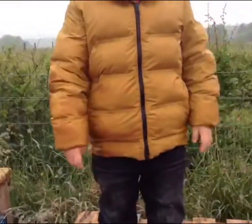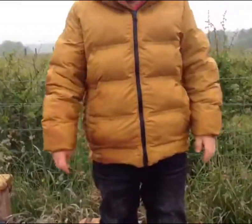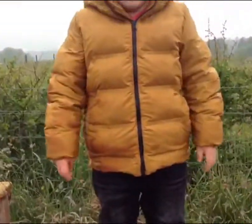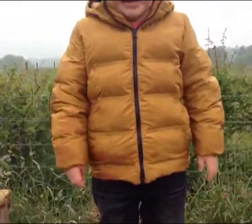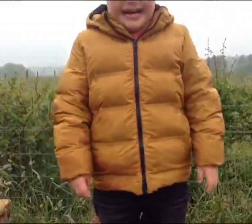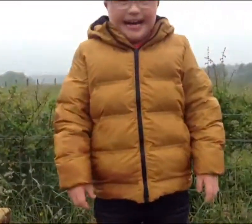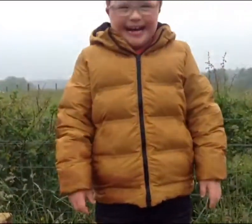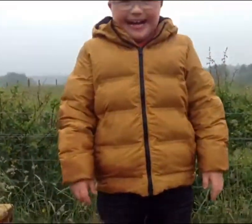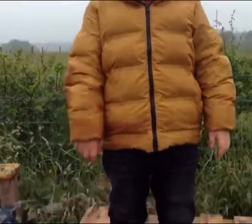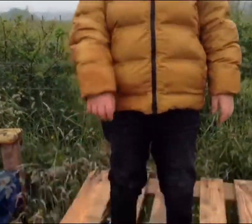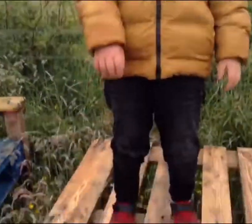me.